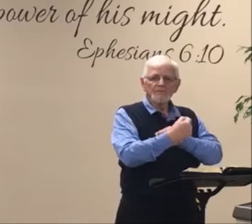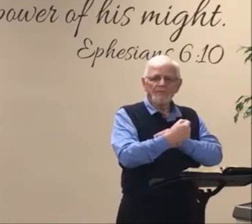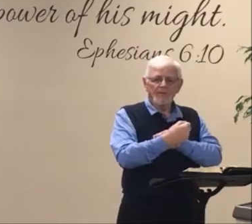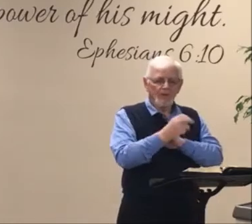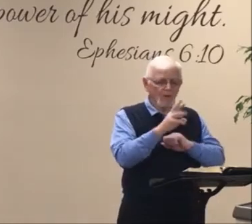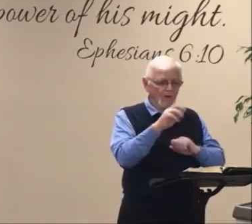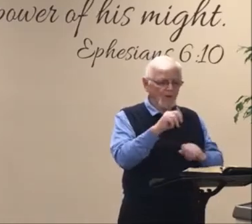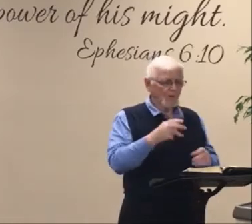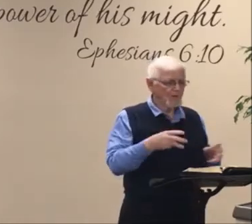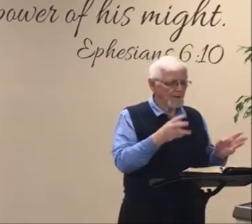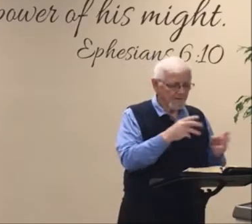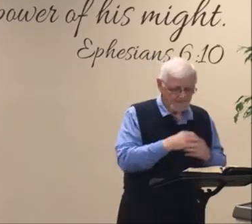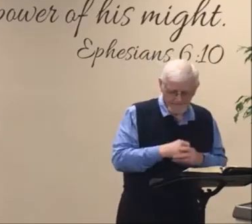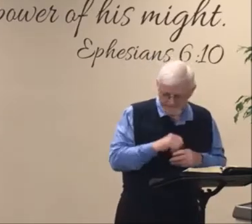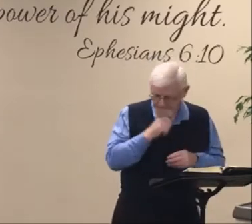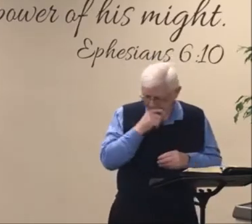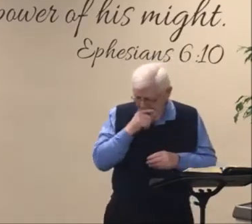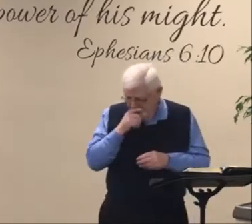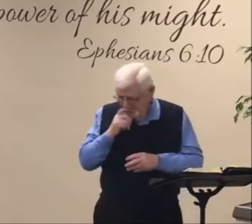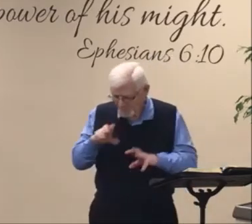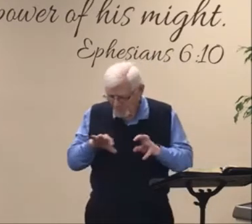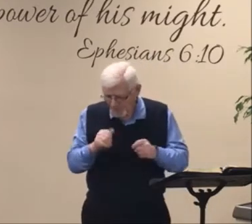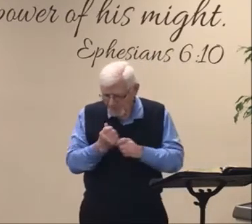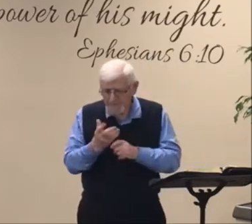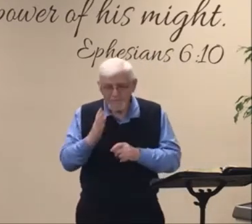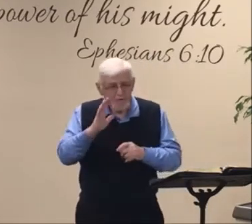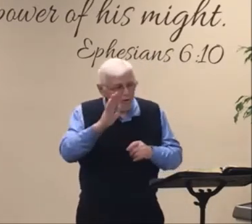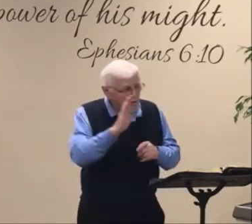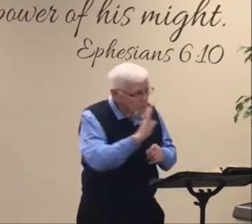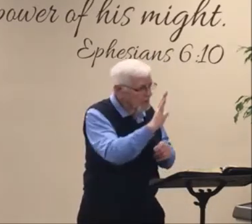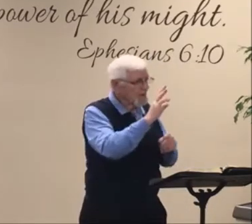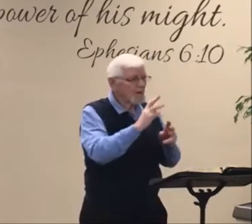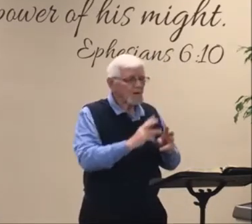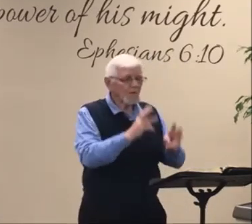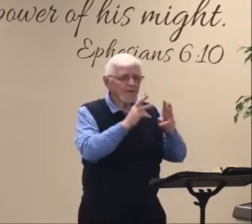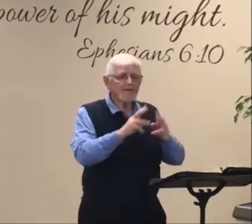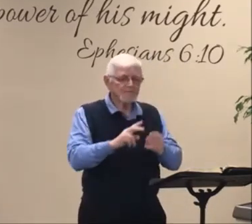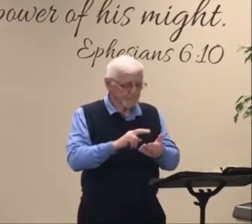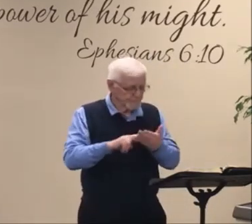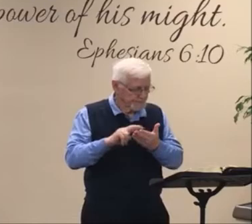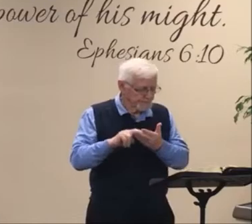way? Number one, if you're taking notes, you do things your way. You do things your way. Look at verse 7.